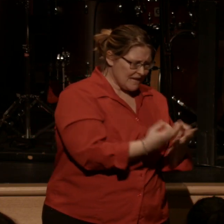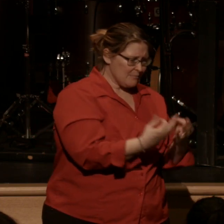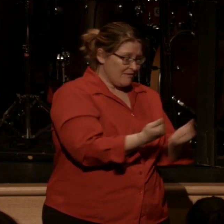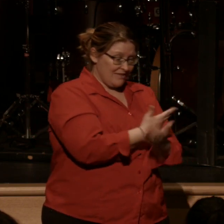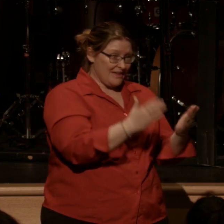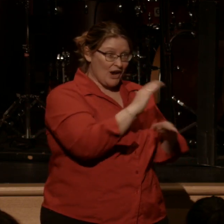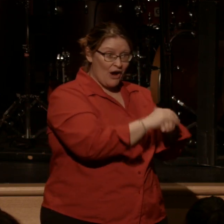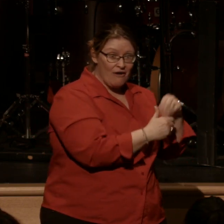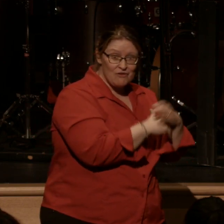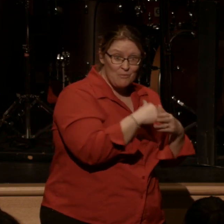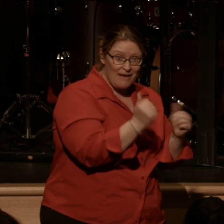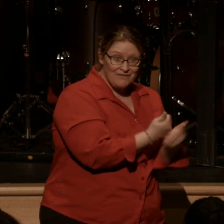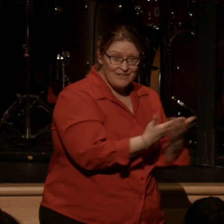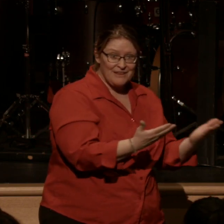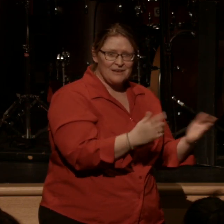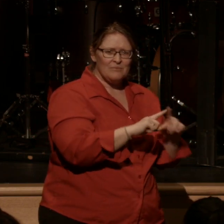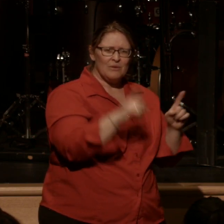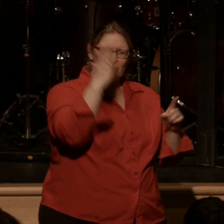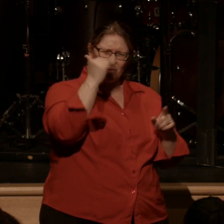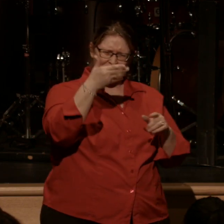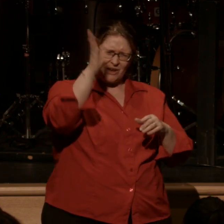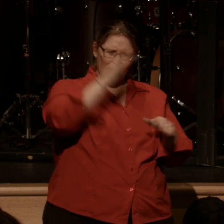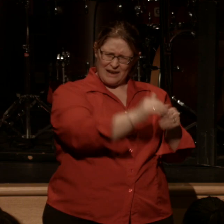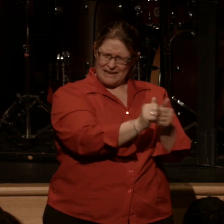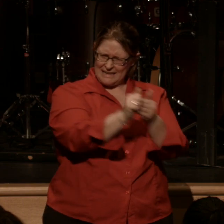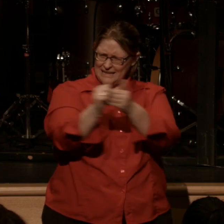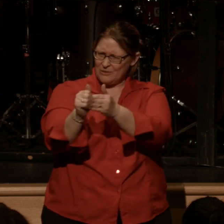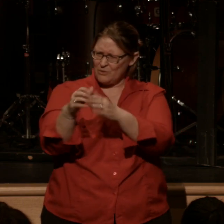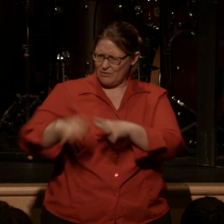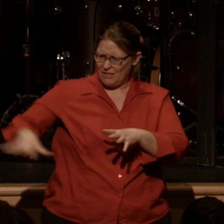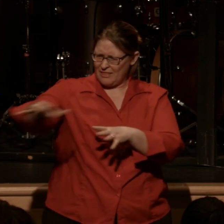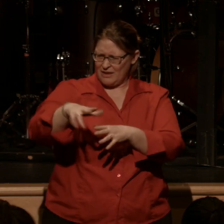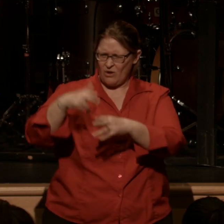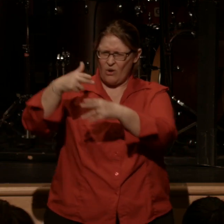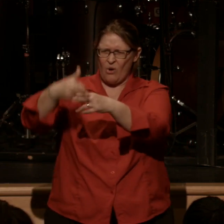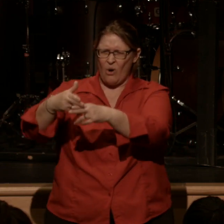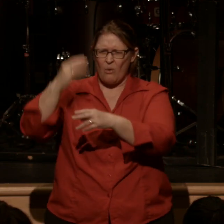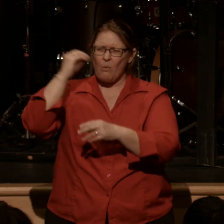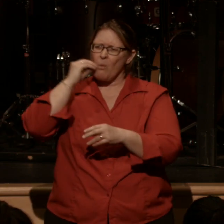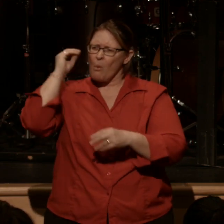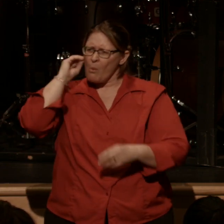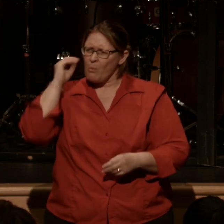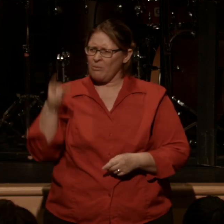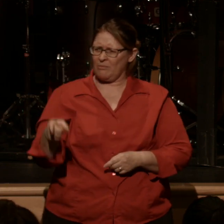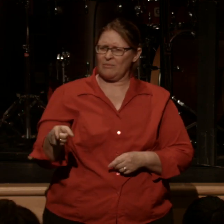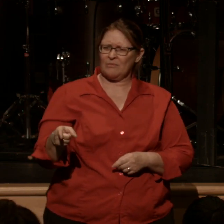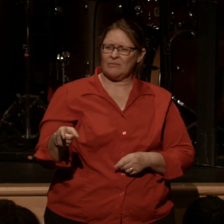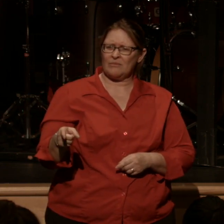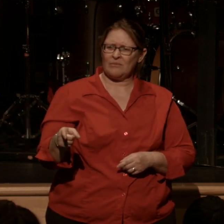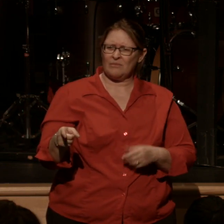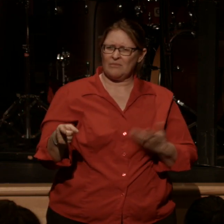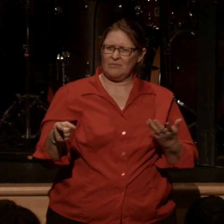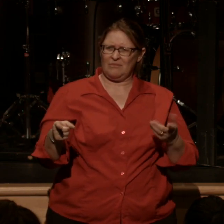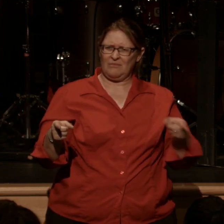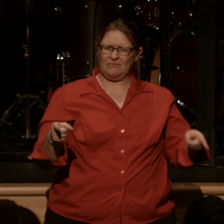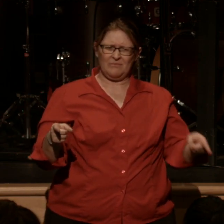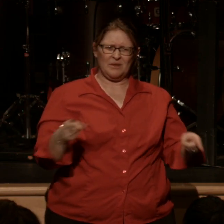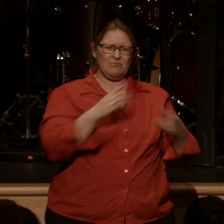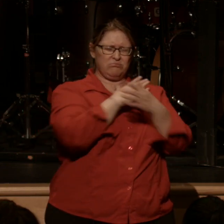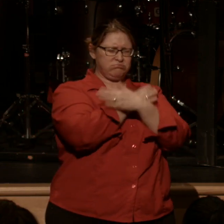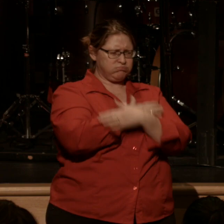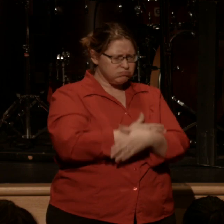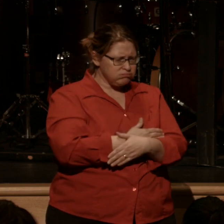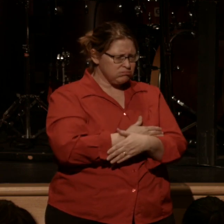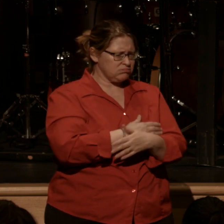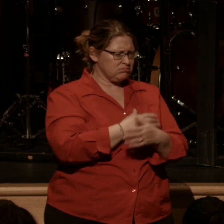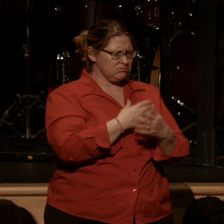comfortable with. But why was God leading him to a land that he would call home? He was settled and secure.